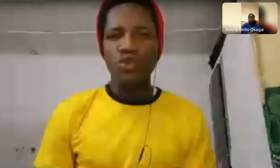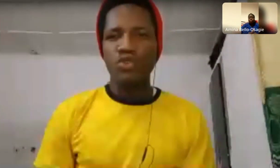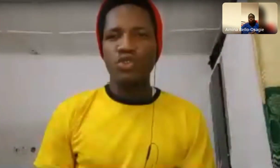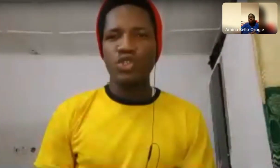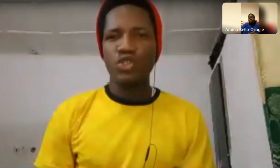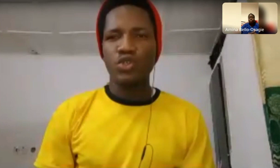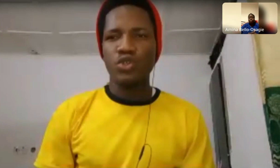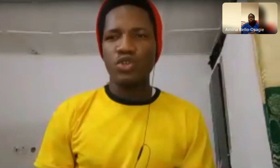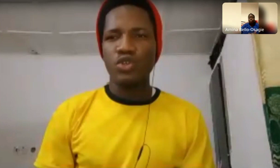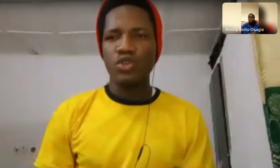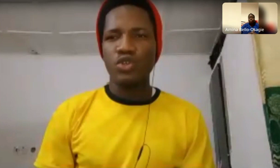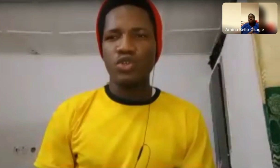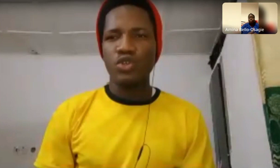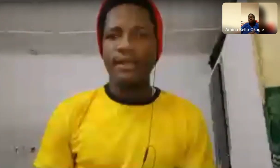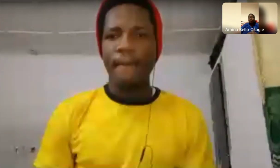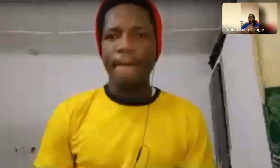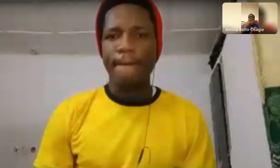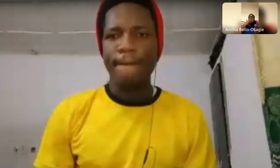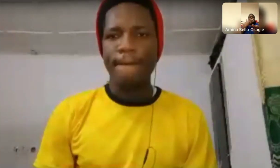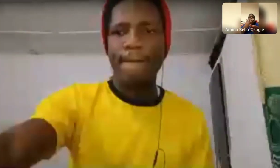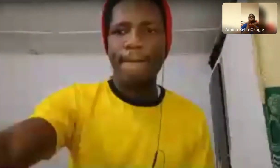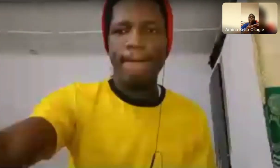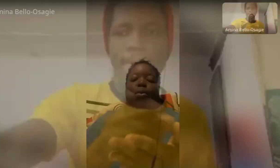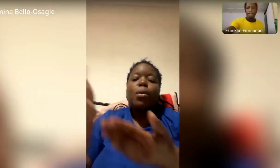morning. Good morning.